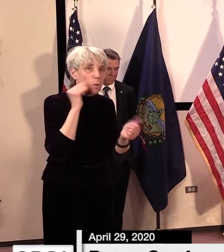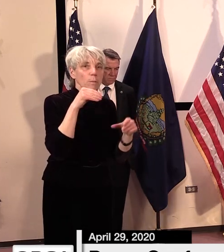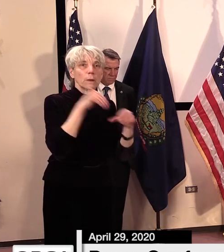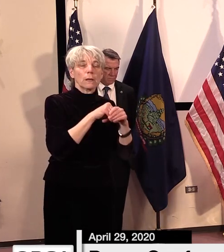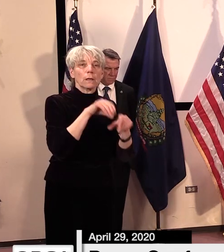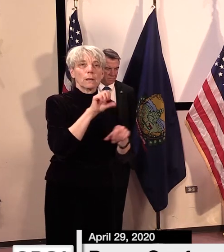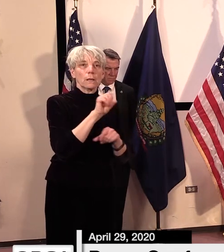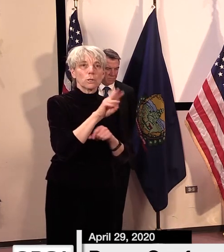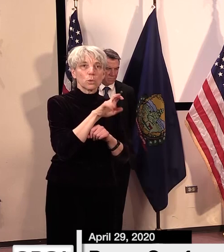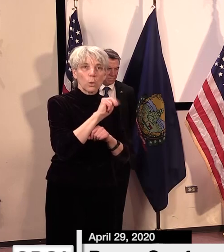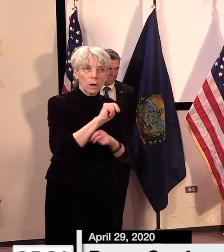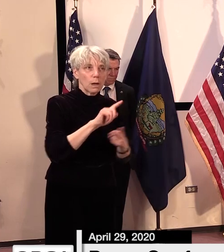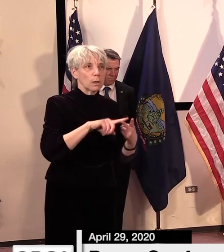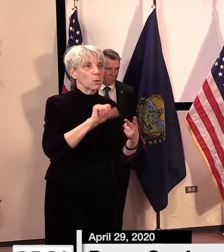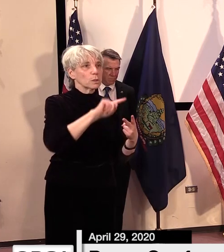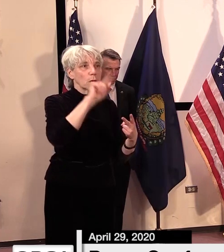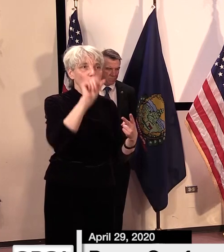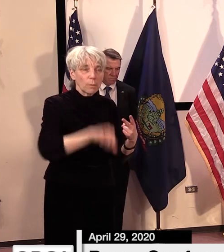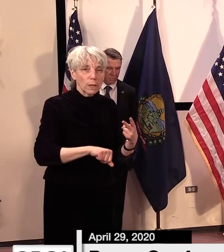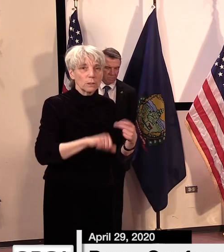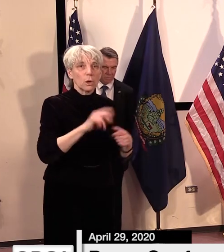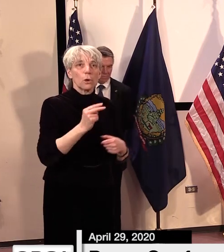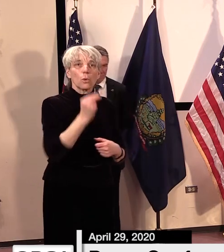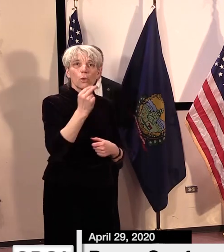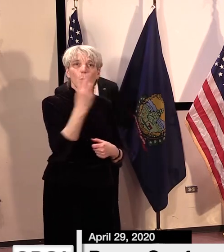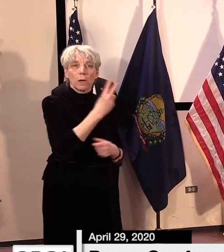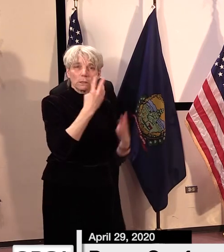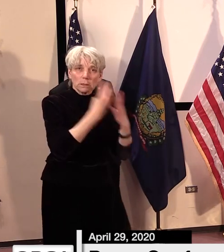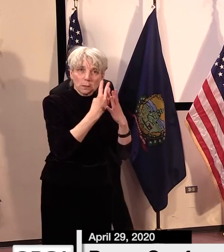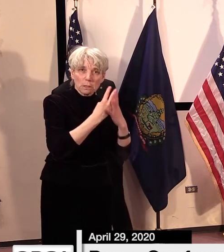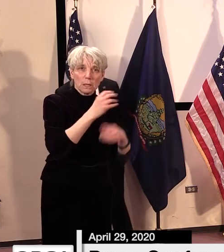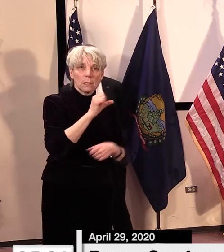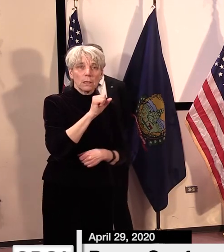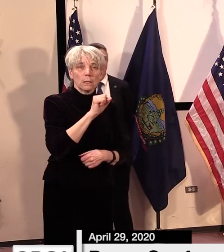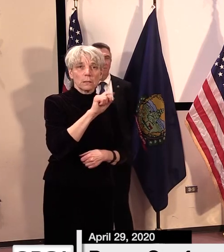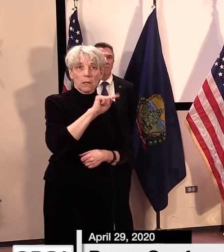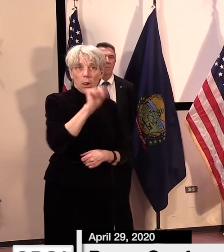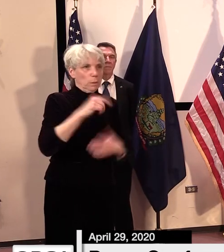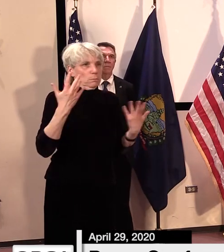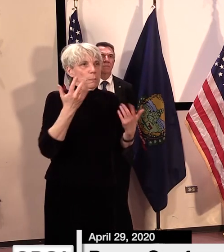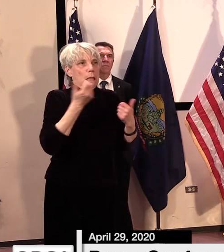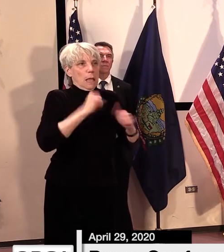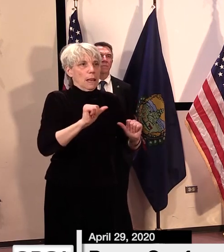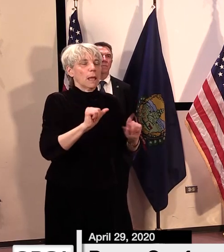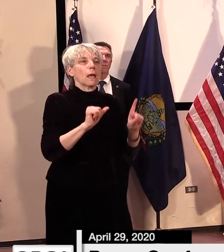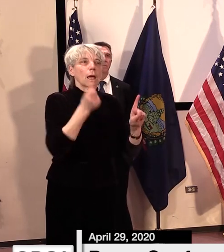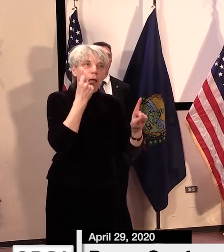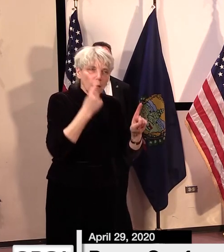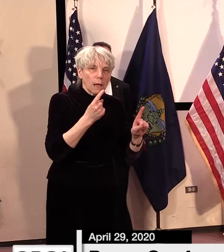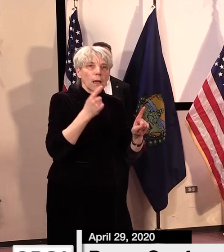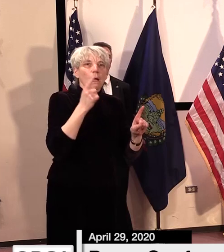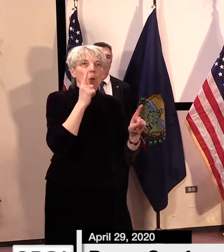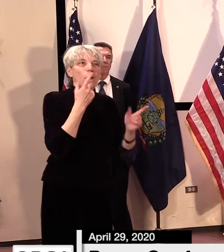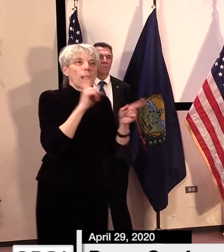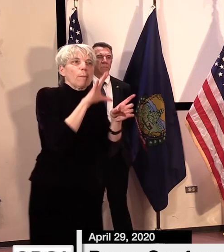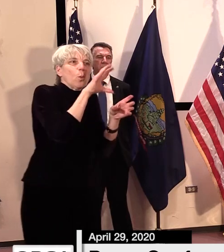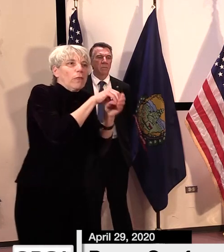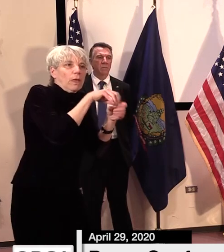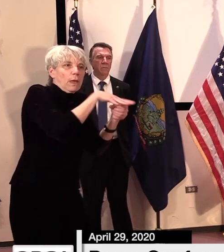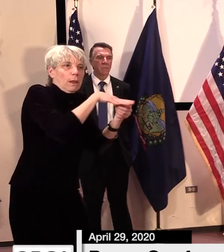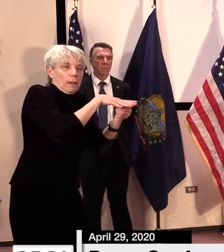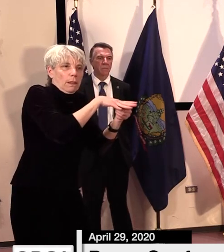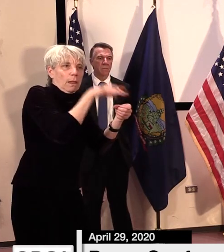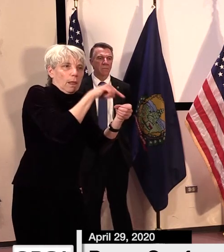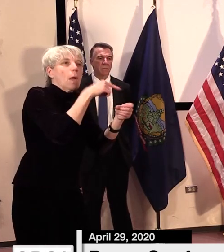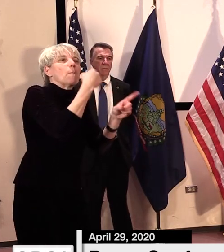or a correctional facility or what have you, then obviously that would happen at a facility-wide level